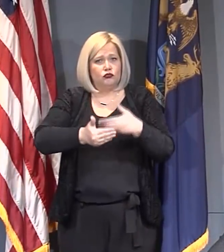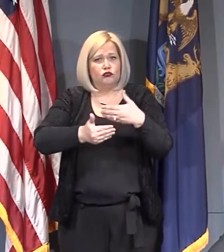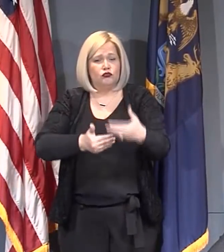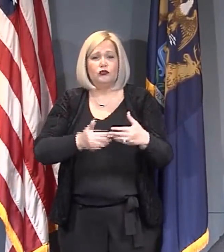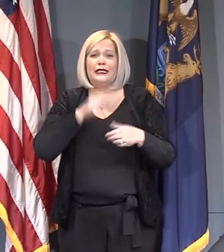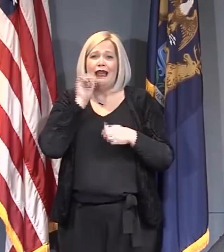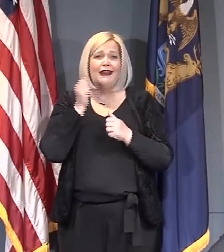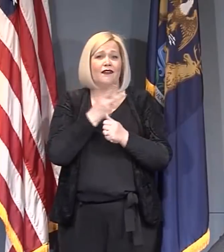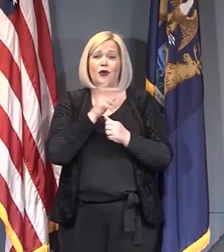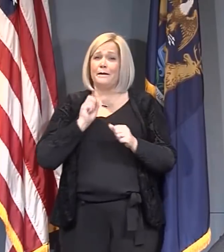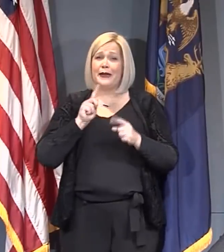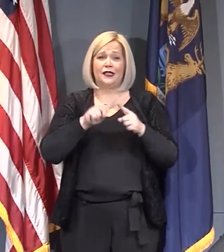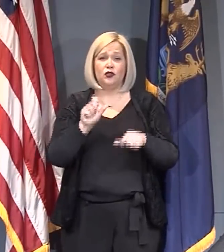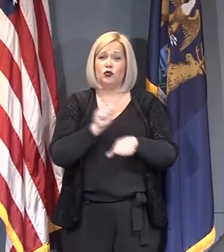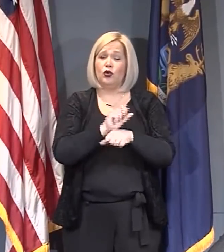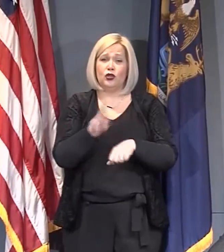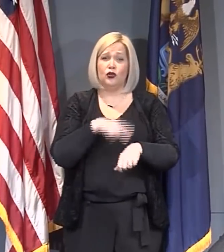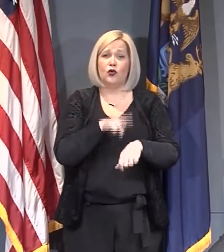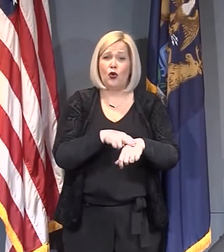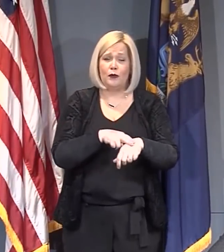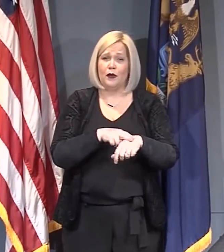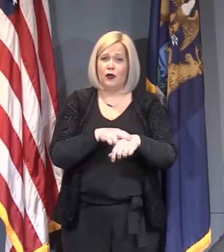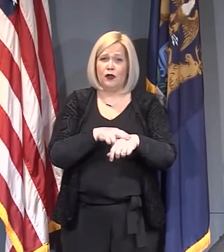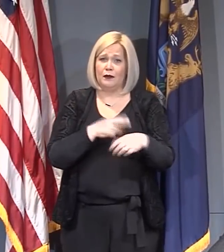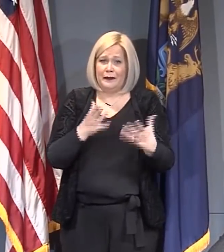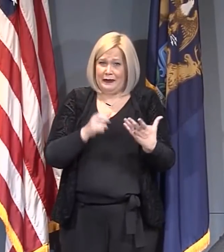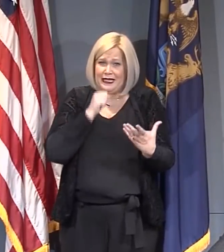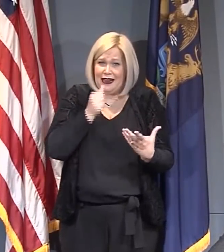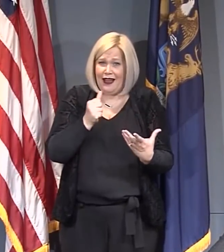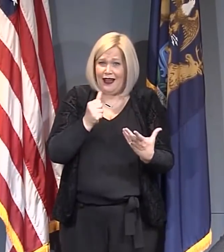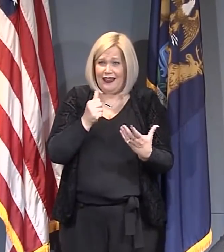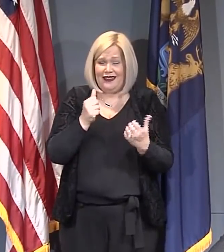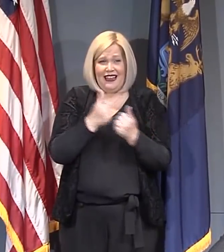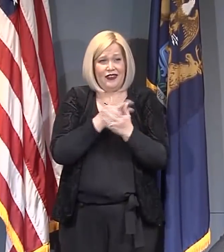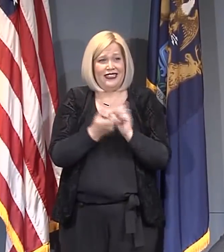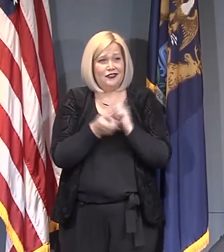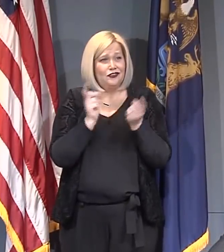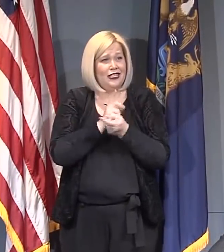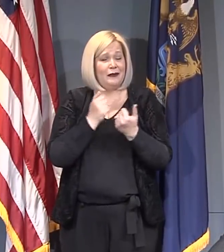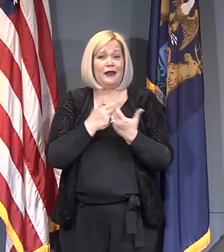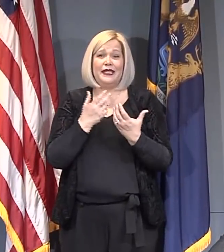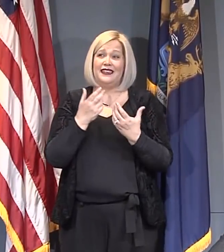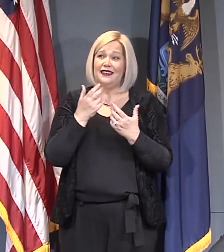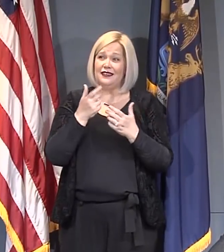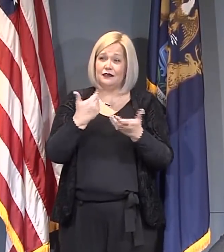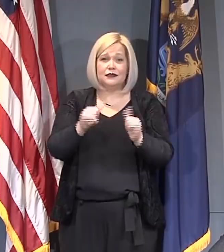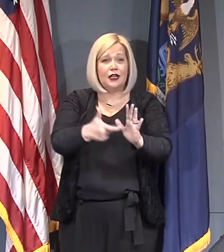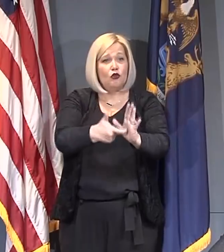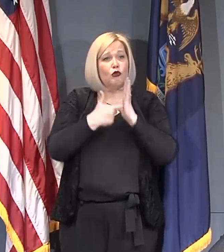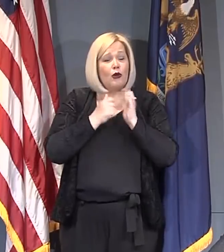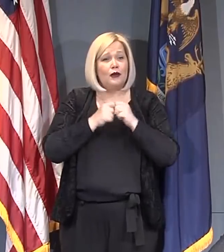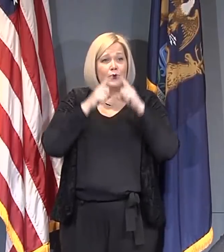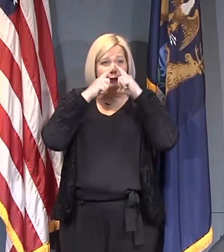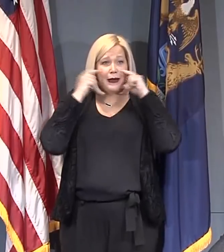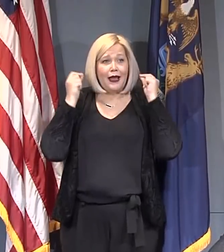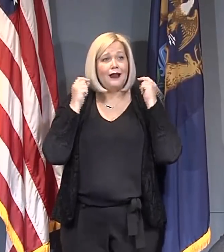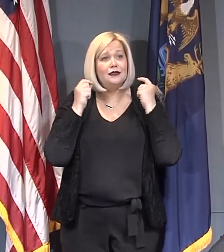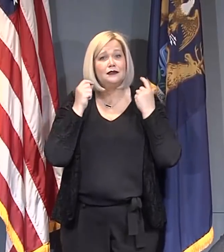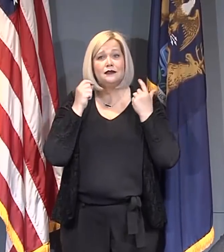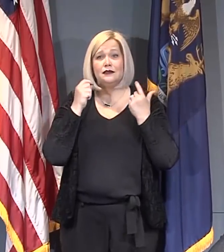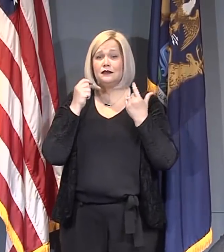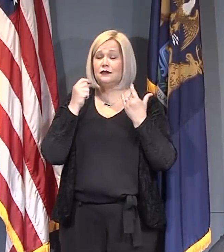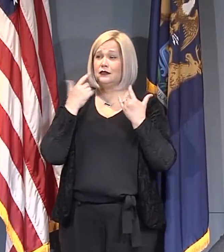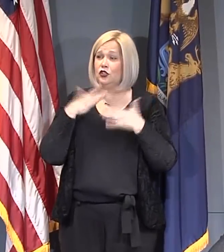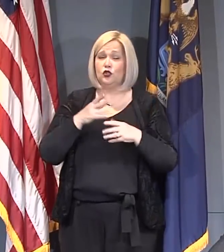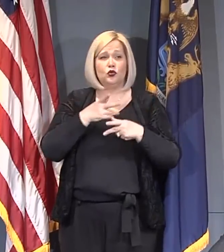And even then, our lives may be very different. We may be wearing face masks. We may have new precautions in the workplace